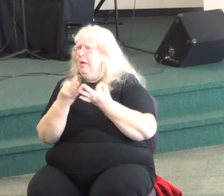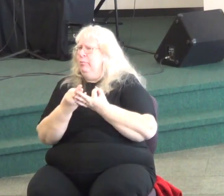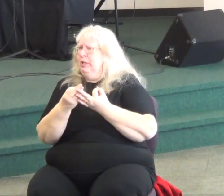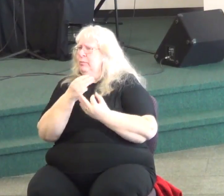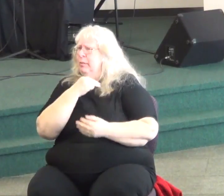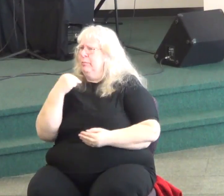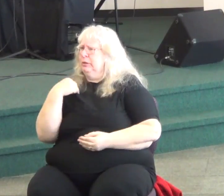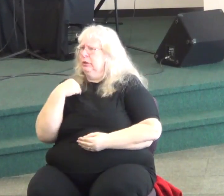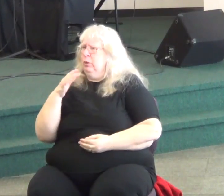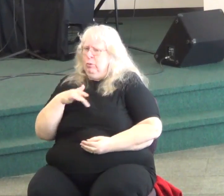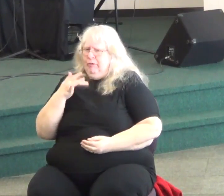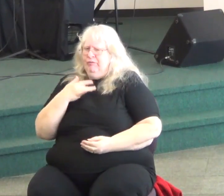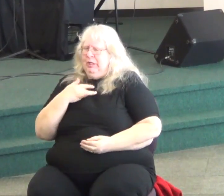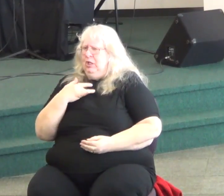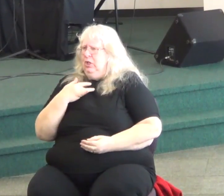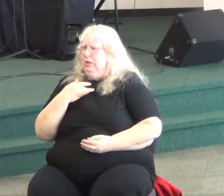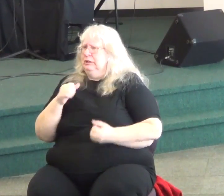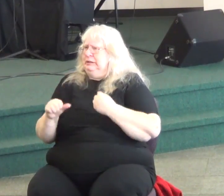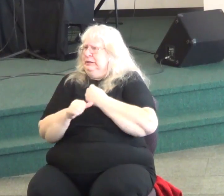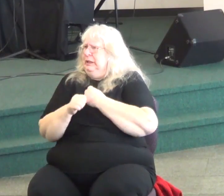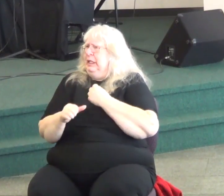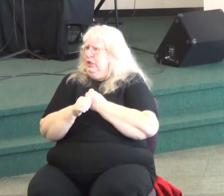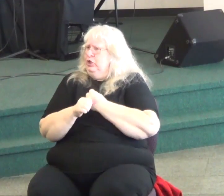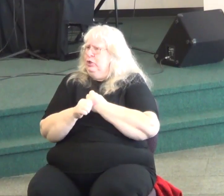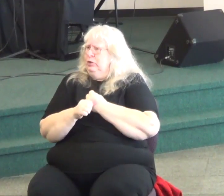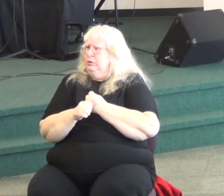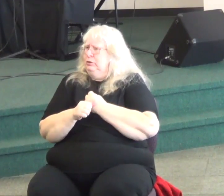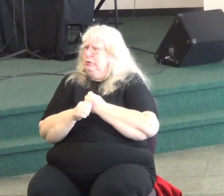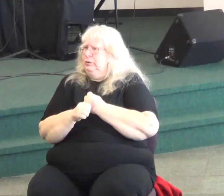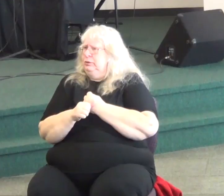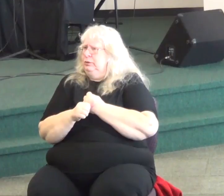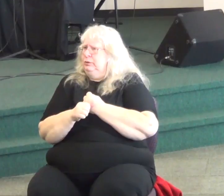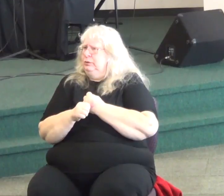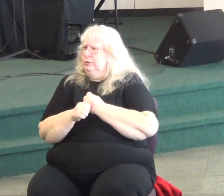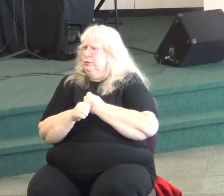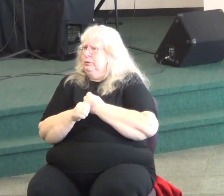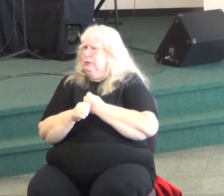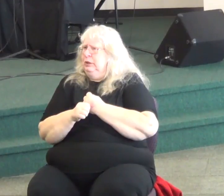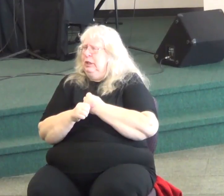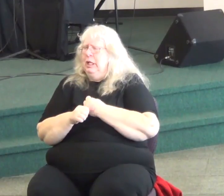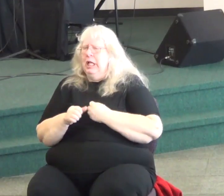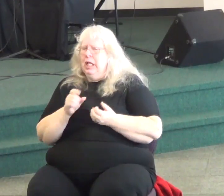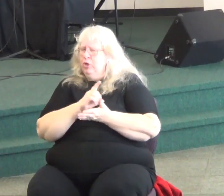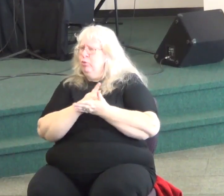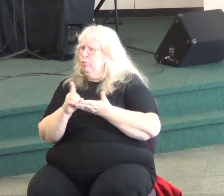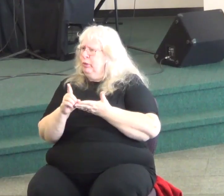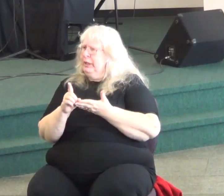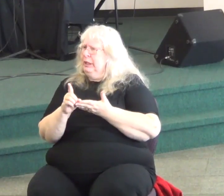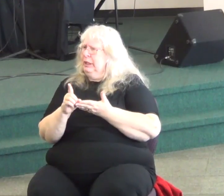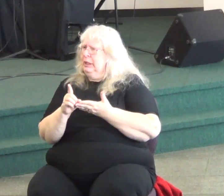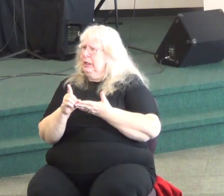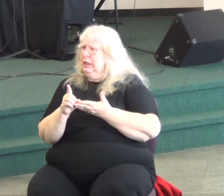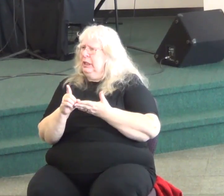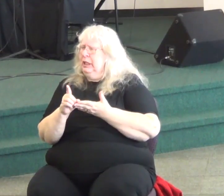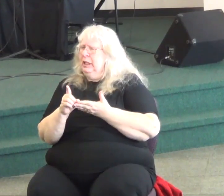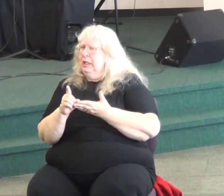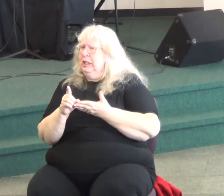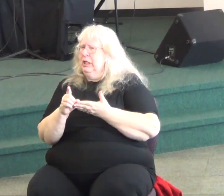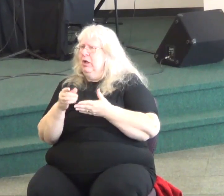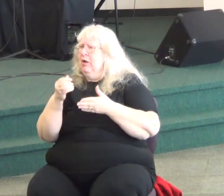This couple days were to be spent cleansing themselves for Passover. These people have grouped